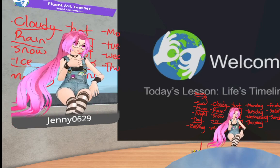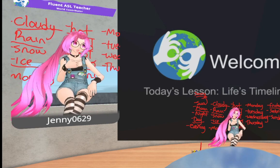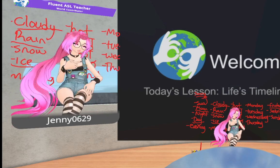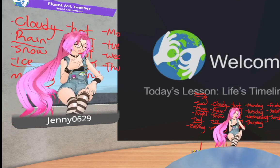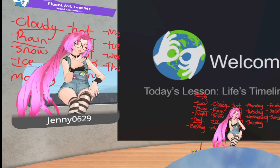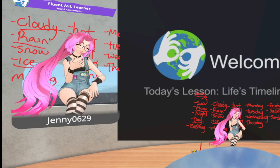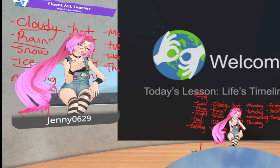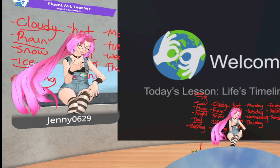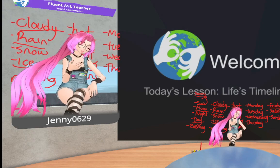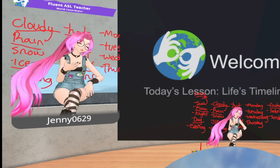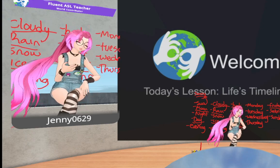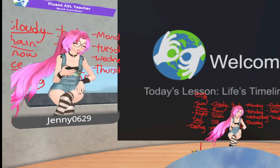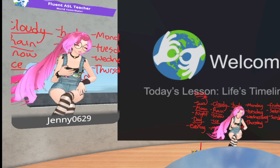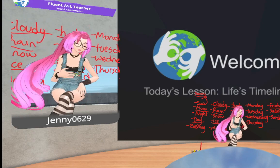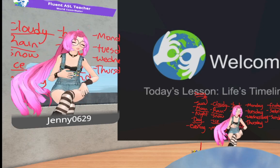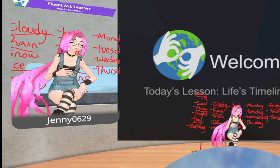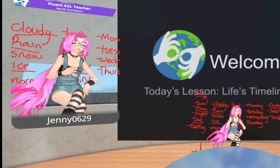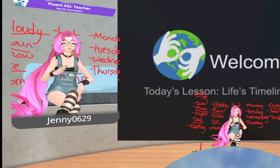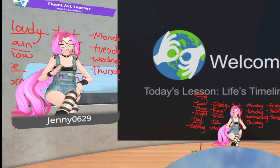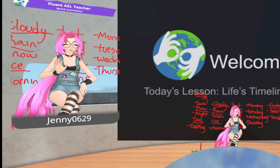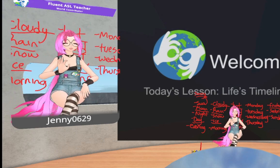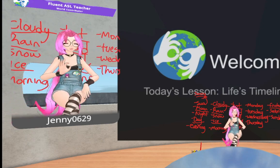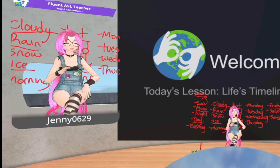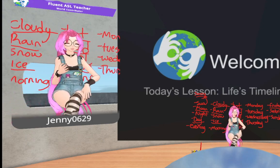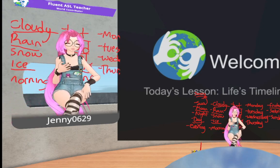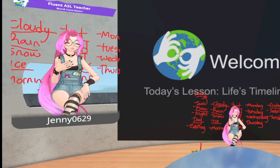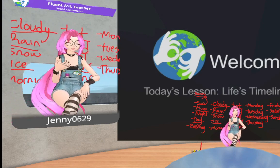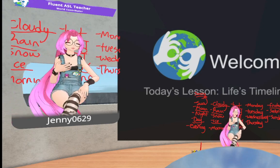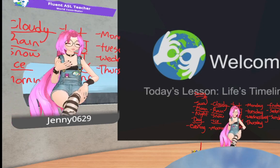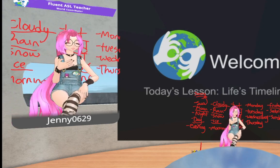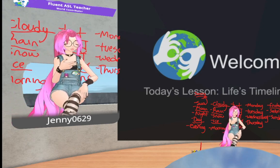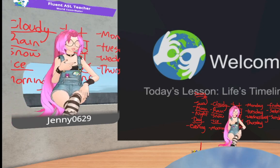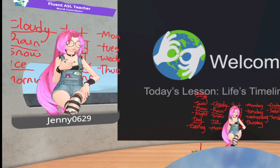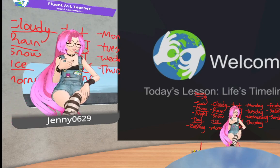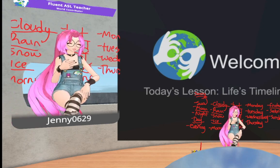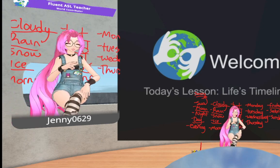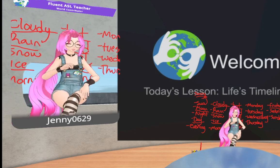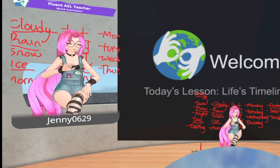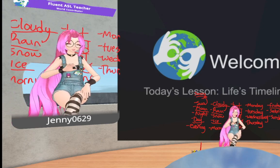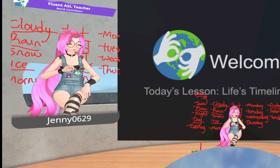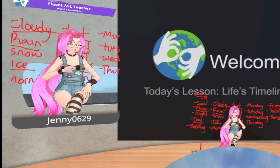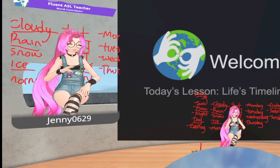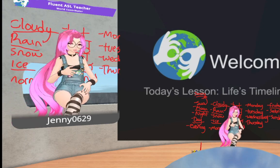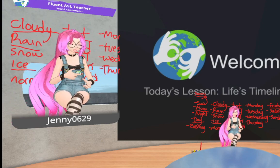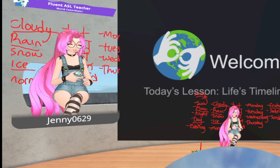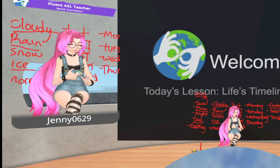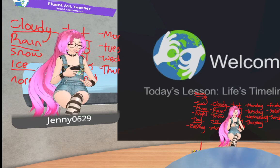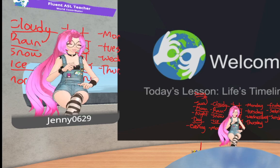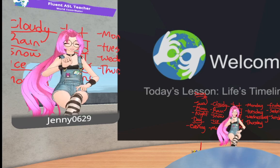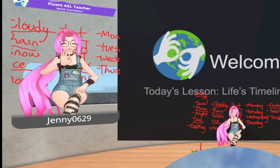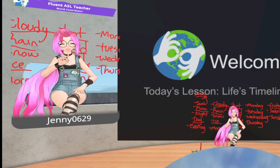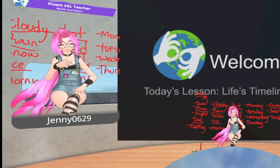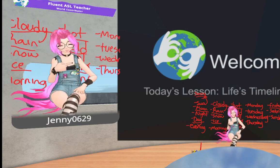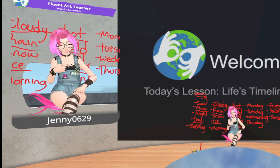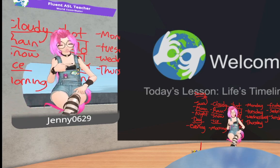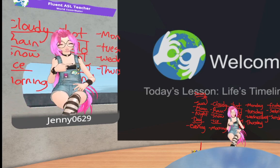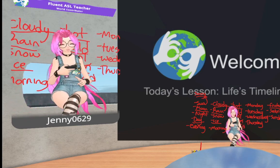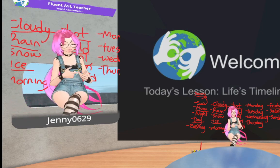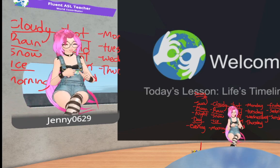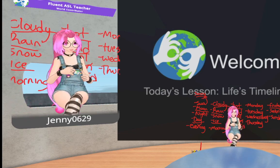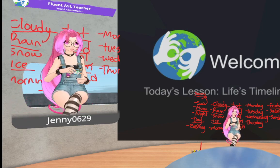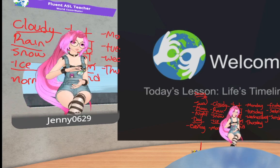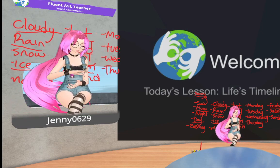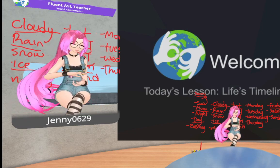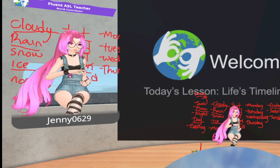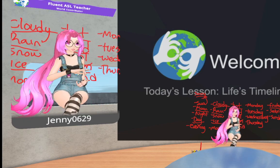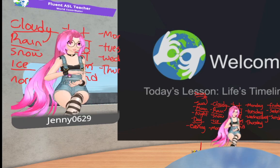seen finger spelling because it's 3 letters. So Right, sometimes right. a lot of 3-letter words people just finger spell because it's so quick. So just saying